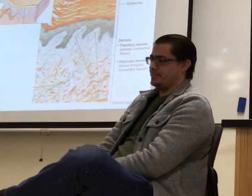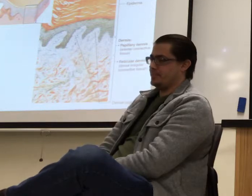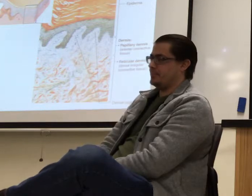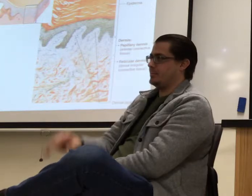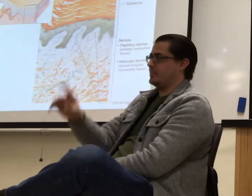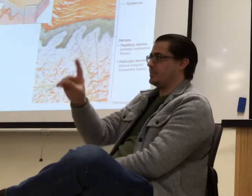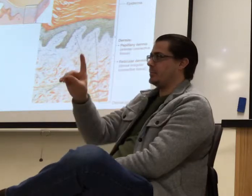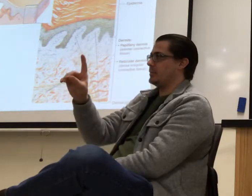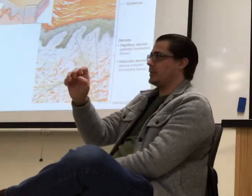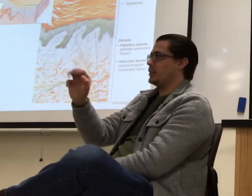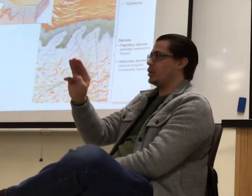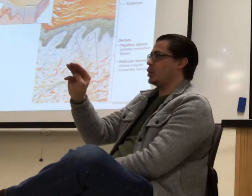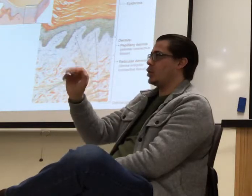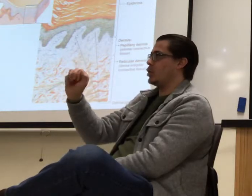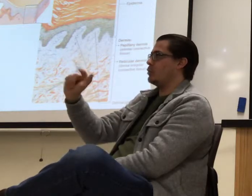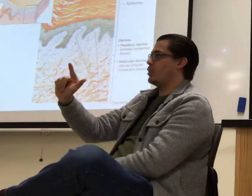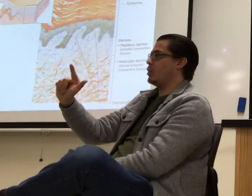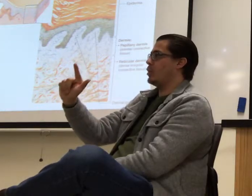dermal organization.